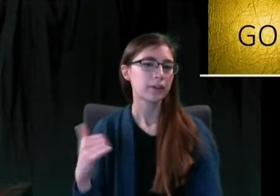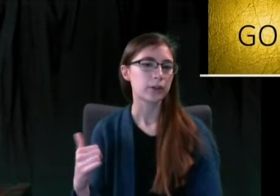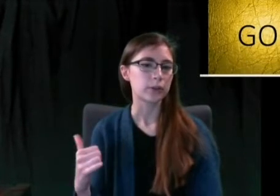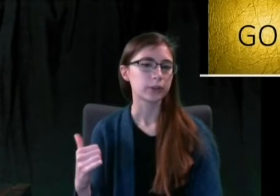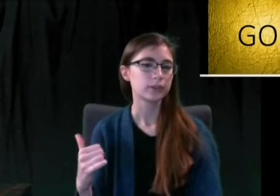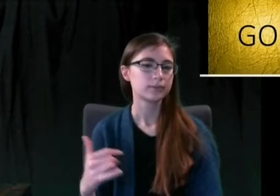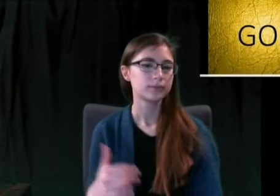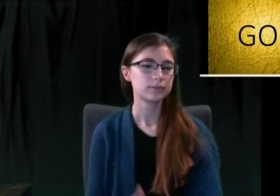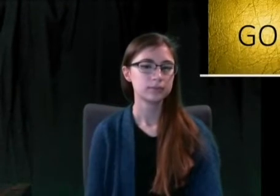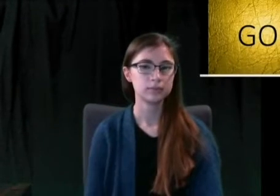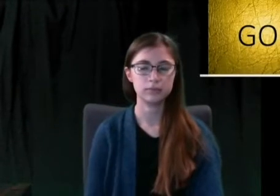Gold.